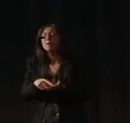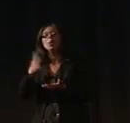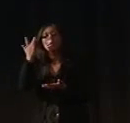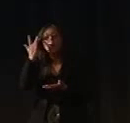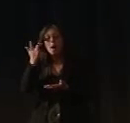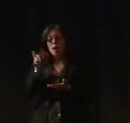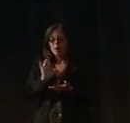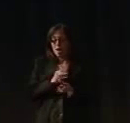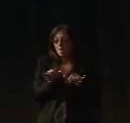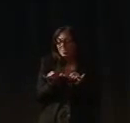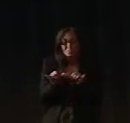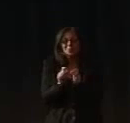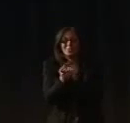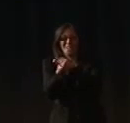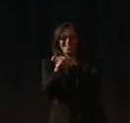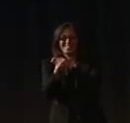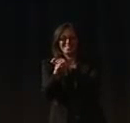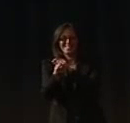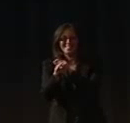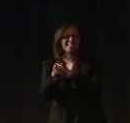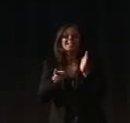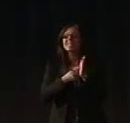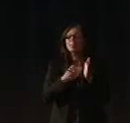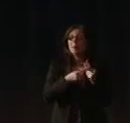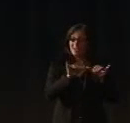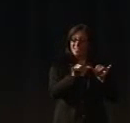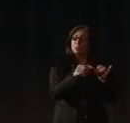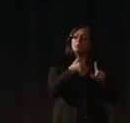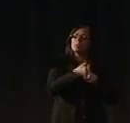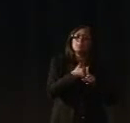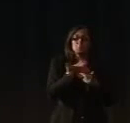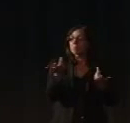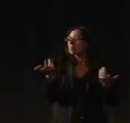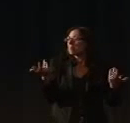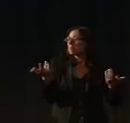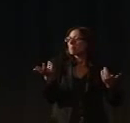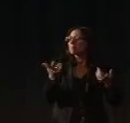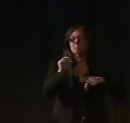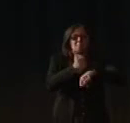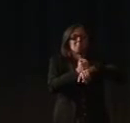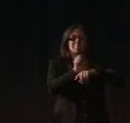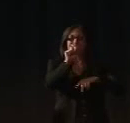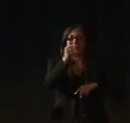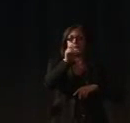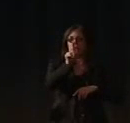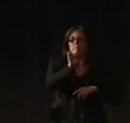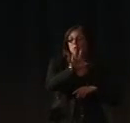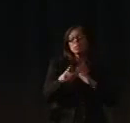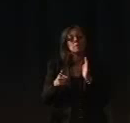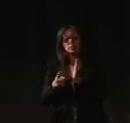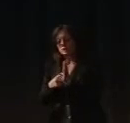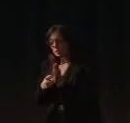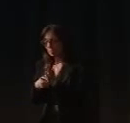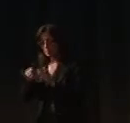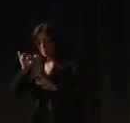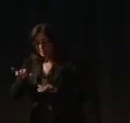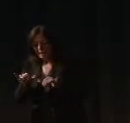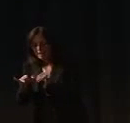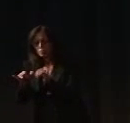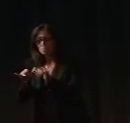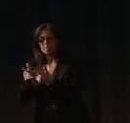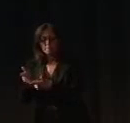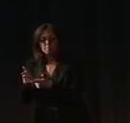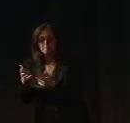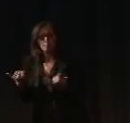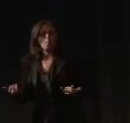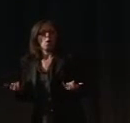instruments are stage, other instruments are model and false color, but the question is, every transformation